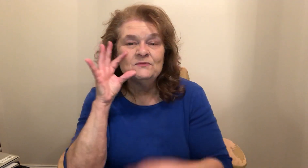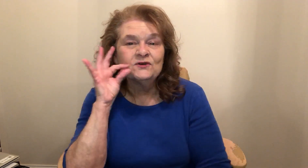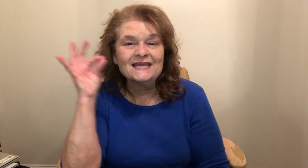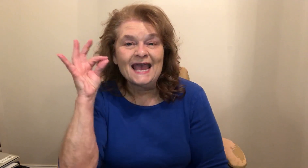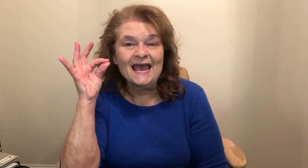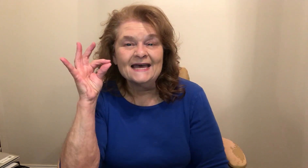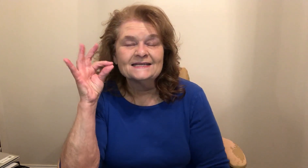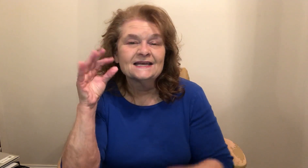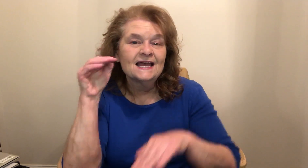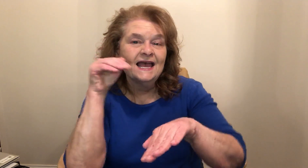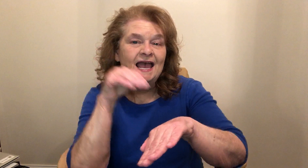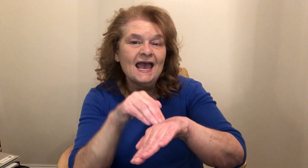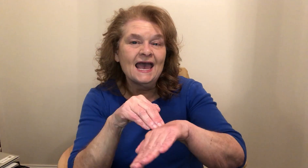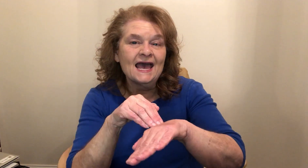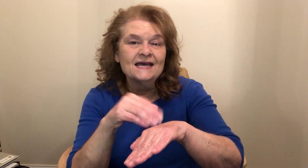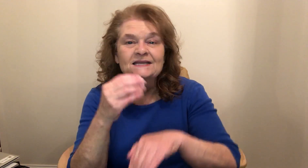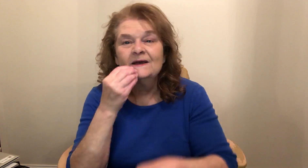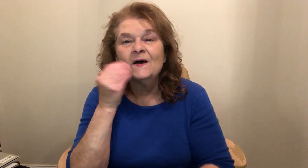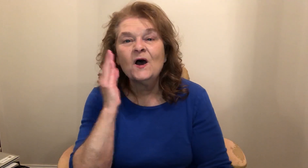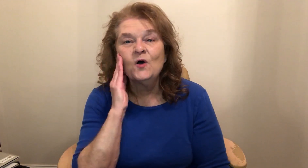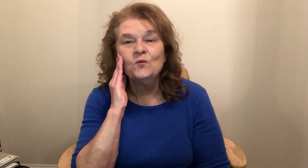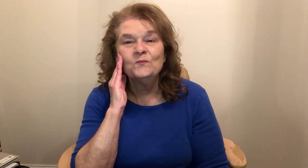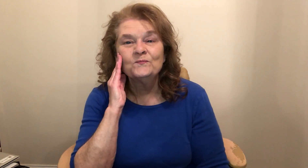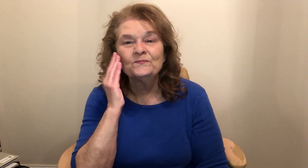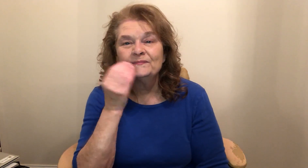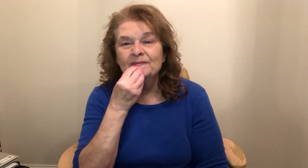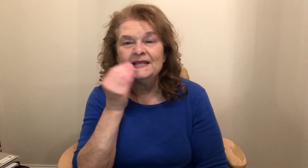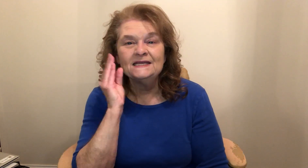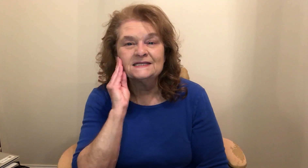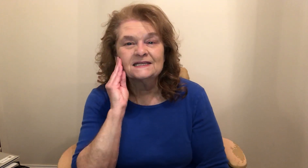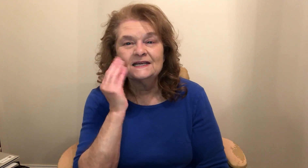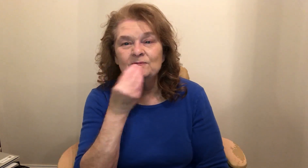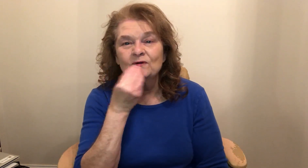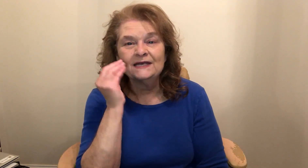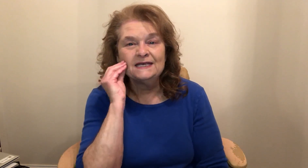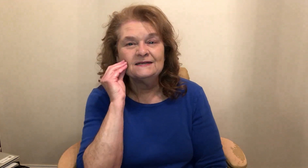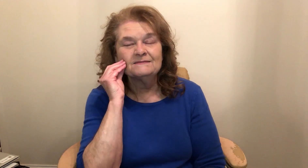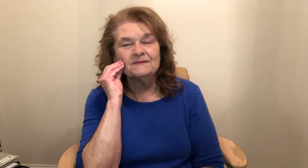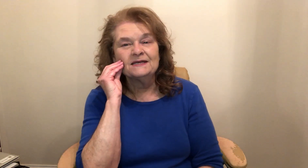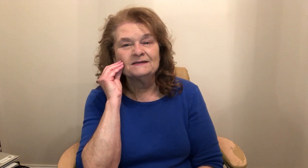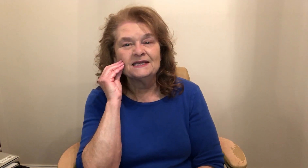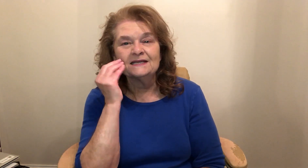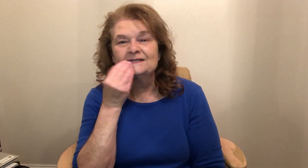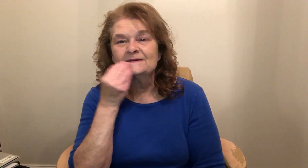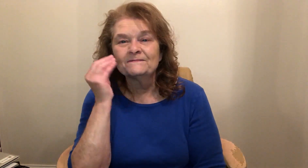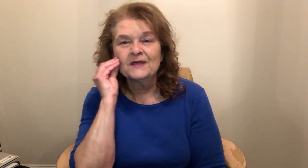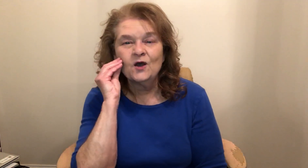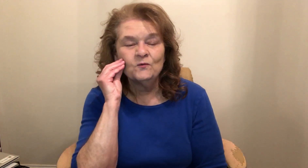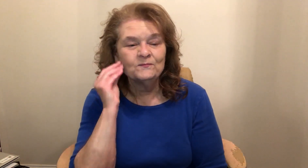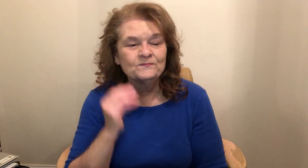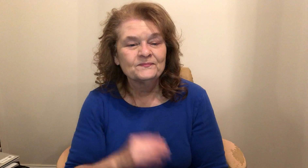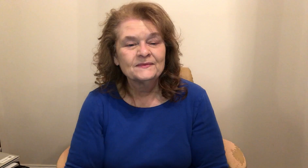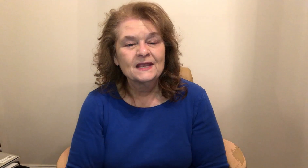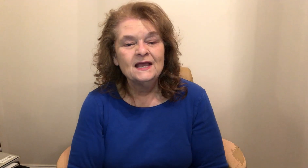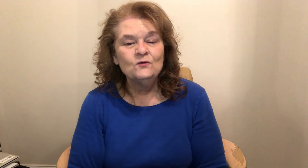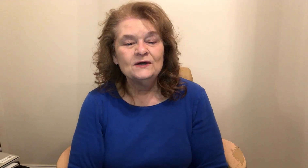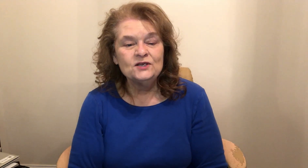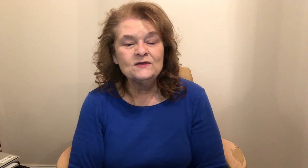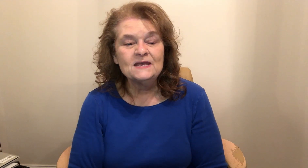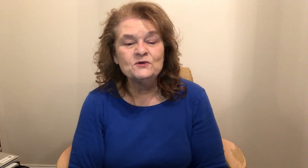your cat at home. Eat and sleep, or eat and kiss. Home. Will you keep your